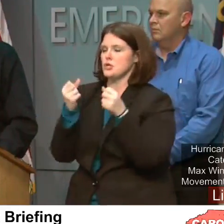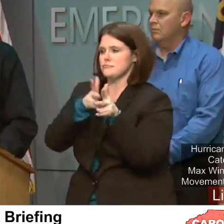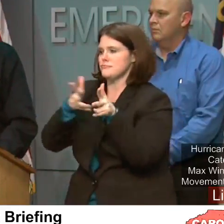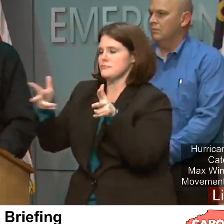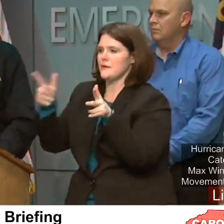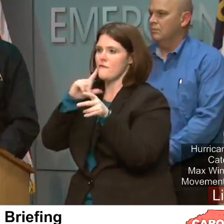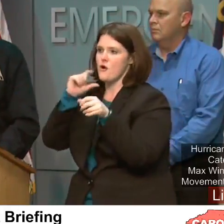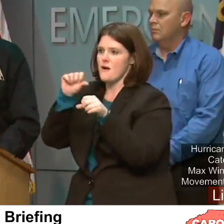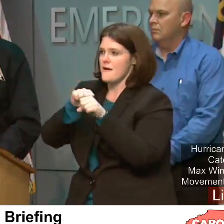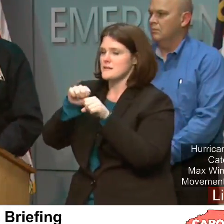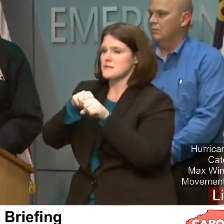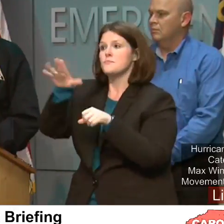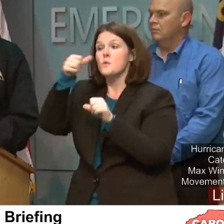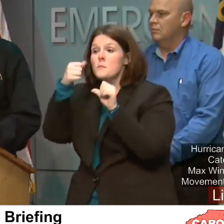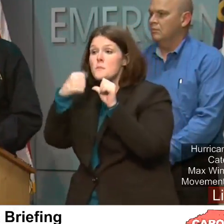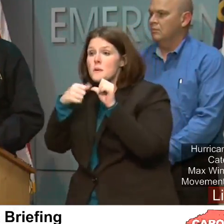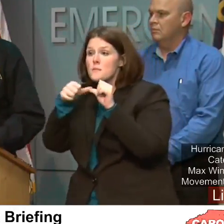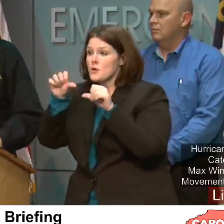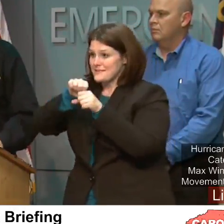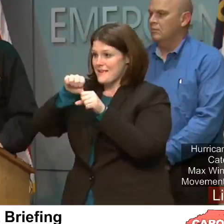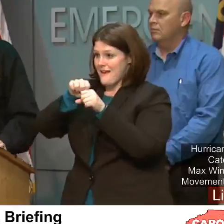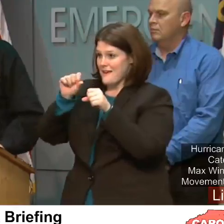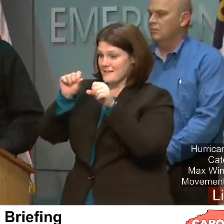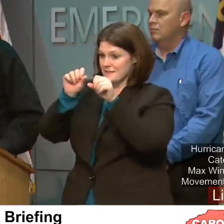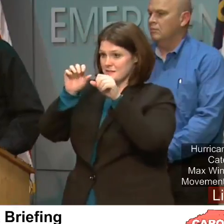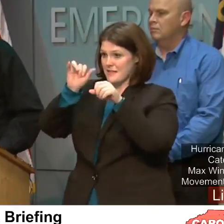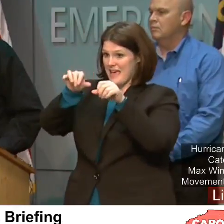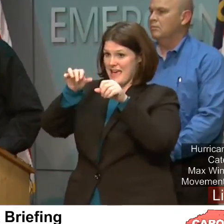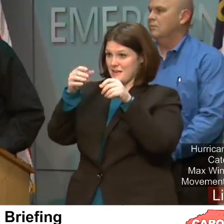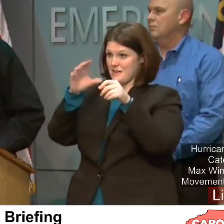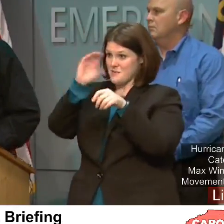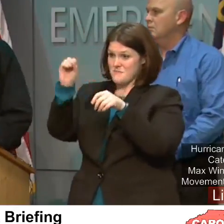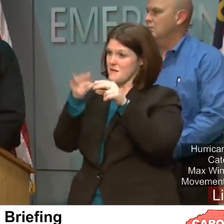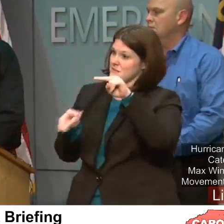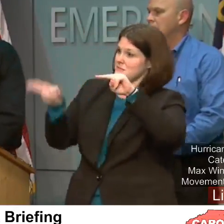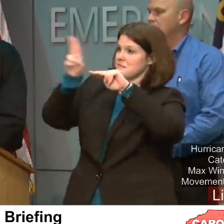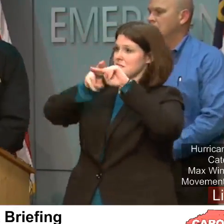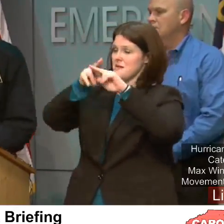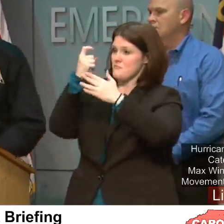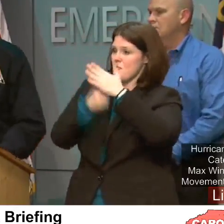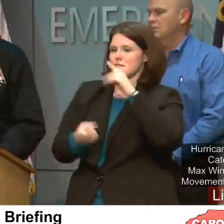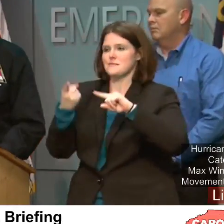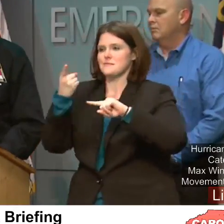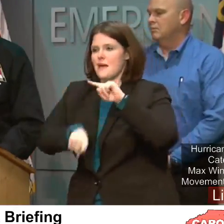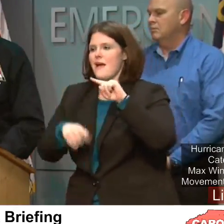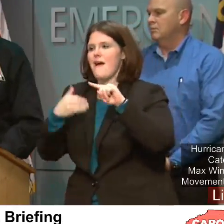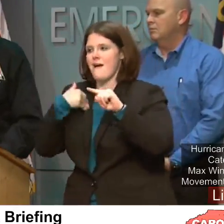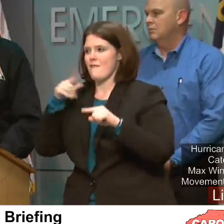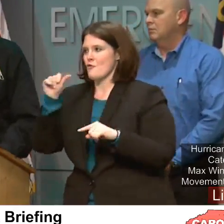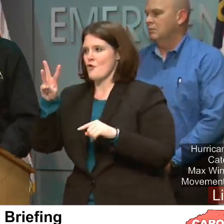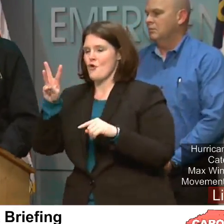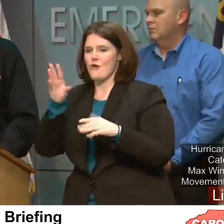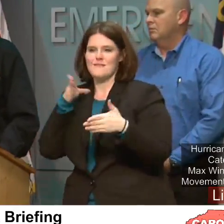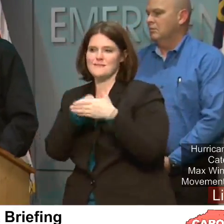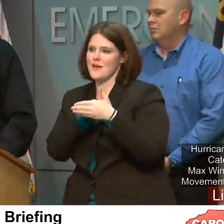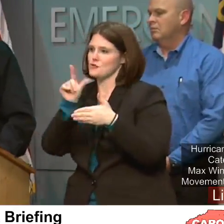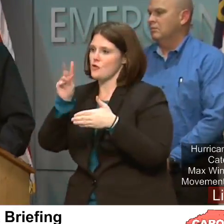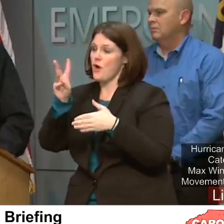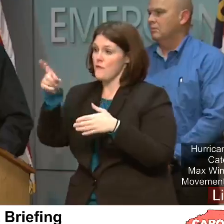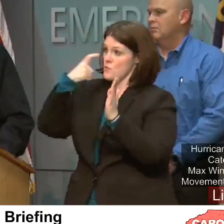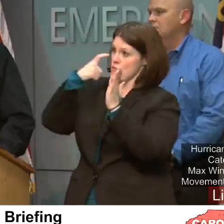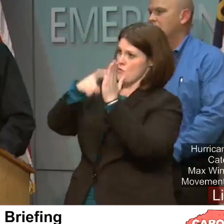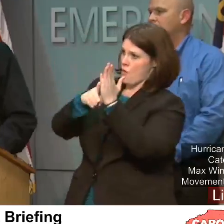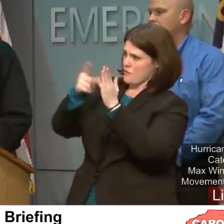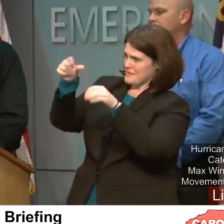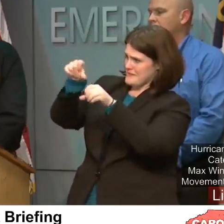gouging law is in effect under the state of emergency that I declared last week, And if you spot excessive prices, report